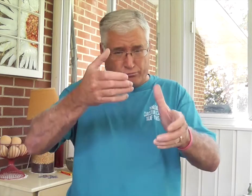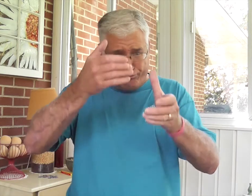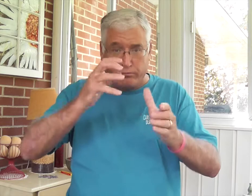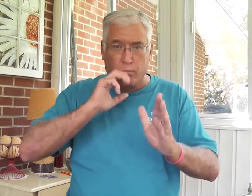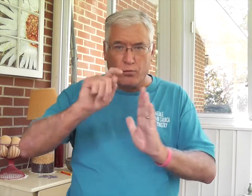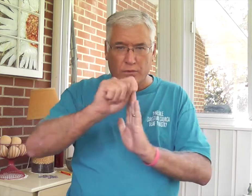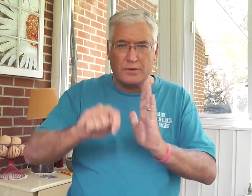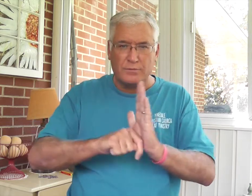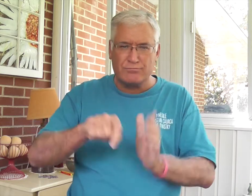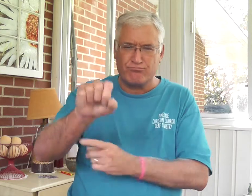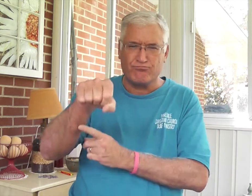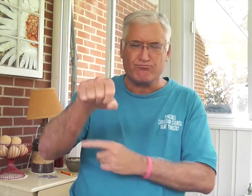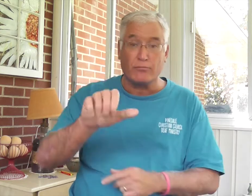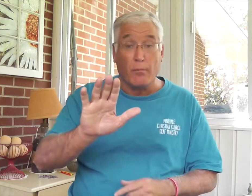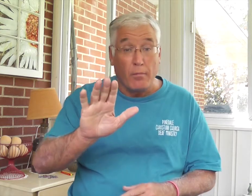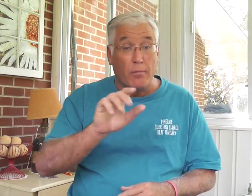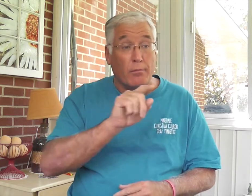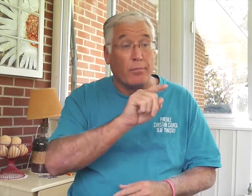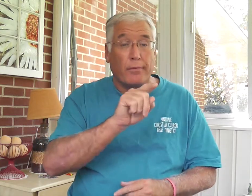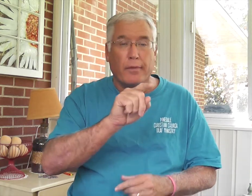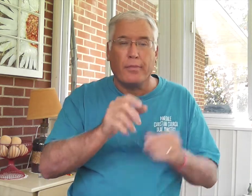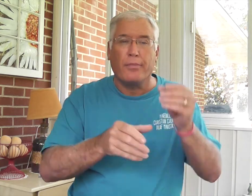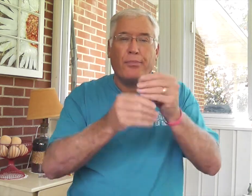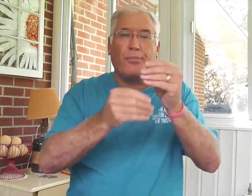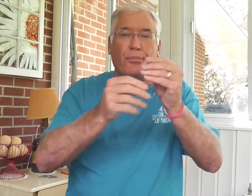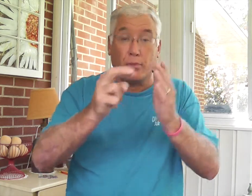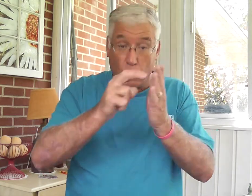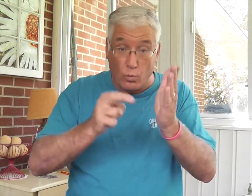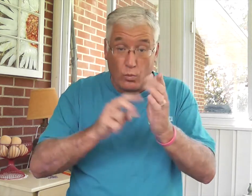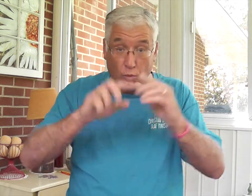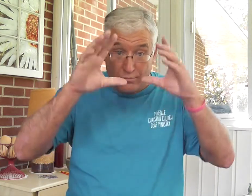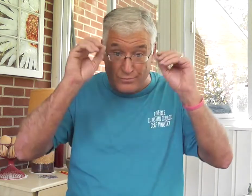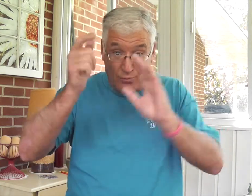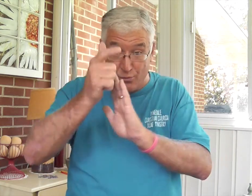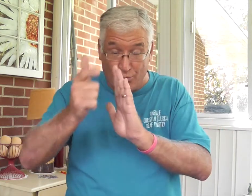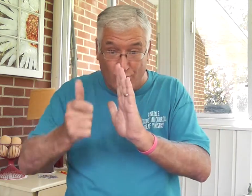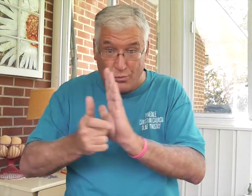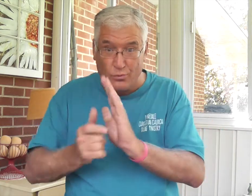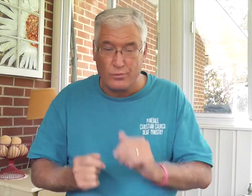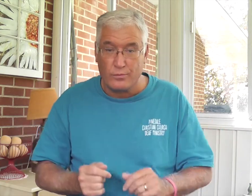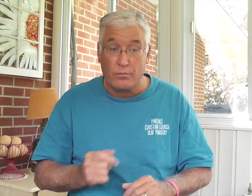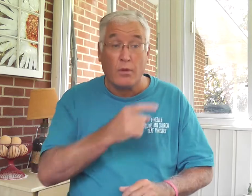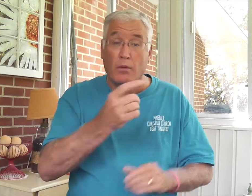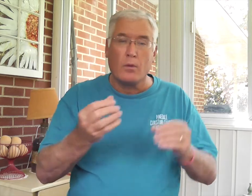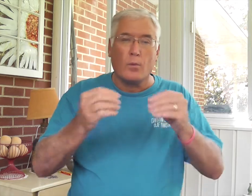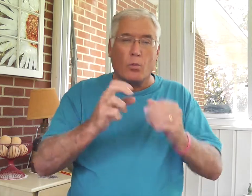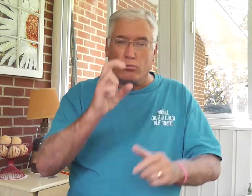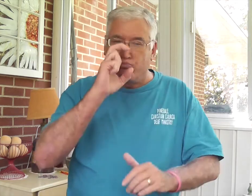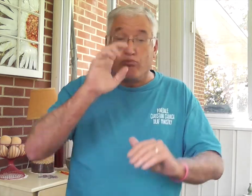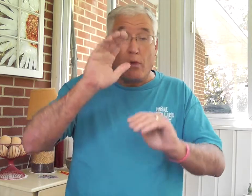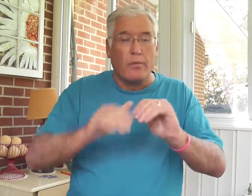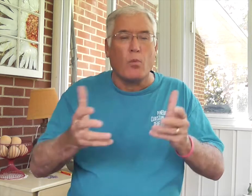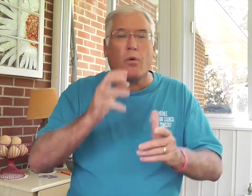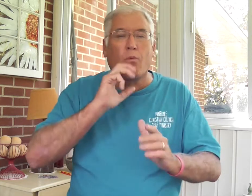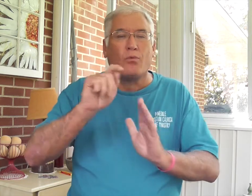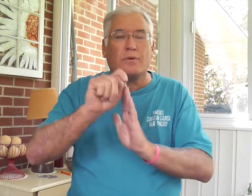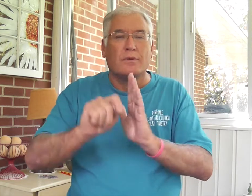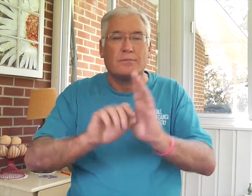Those Pharisees, they had lots of biblical knowledge of the law, but they added rules to it that should not be there. They